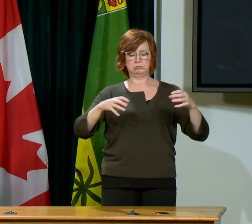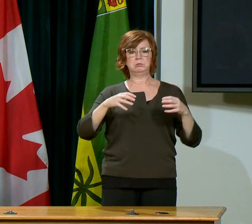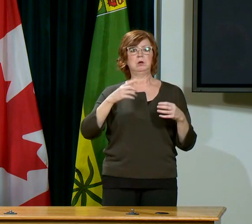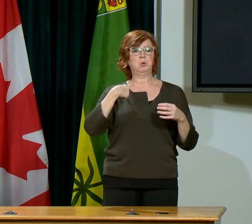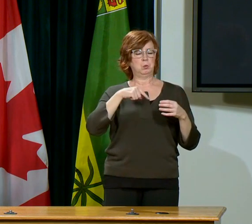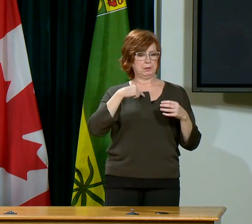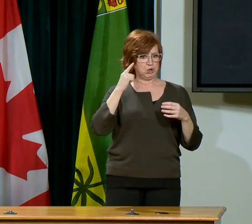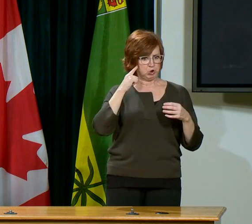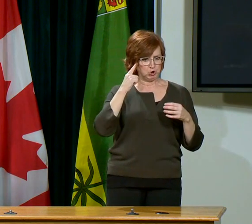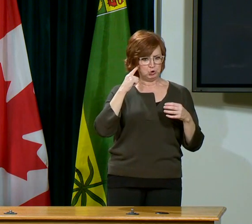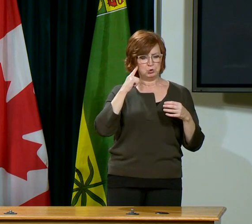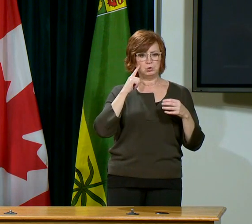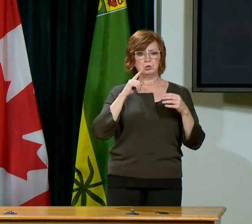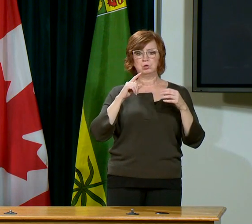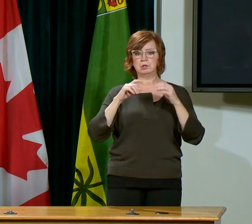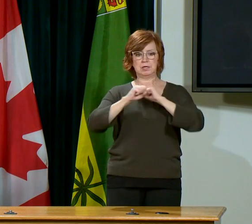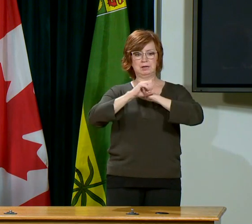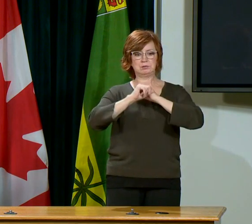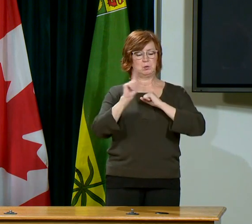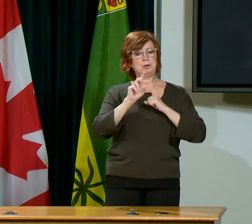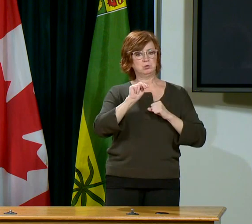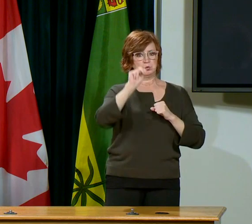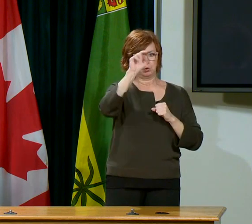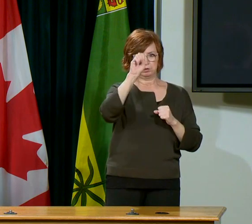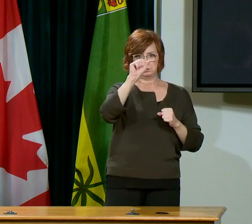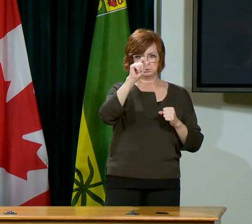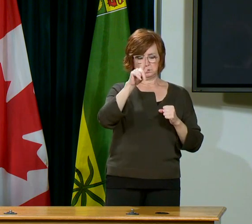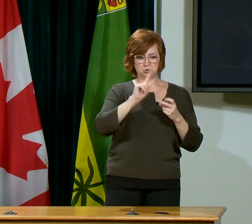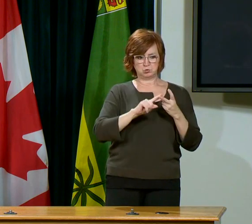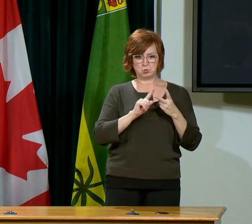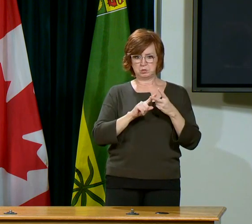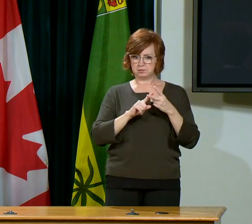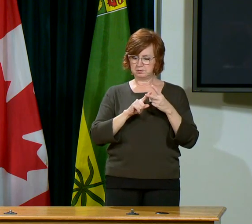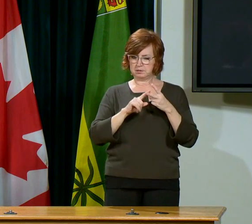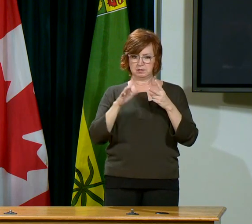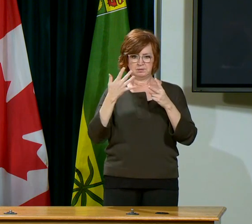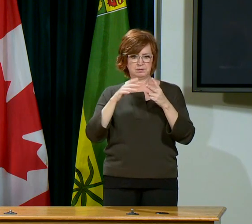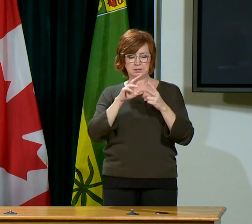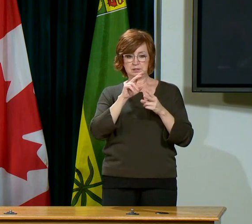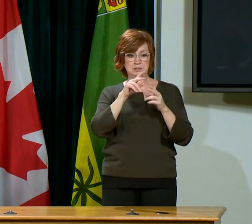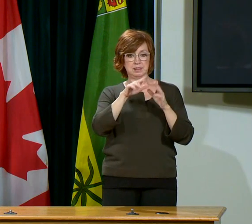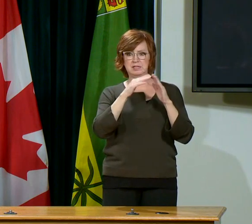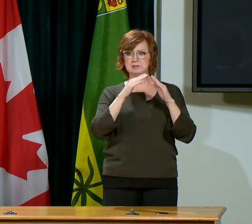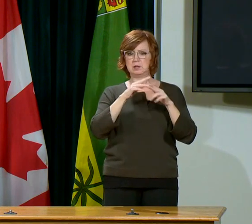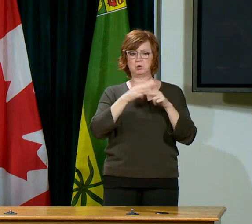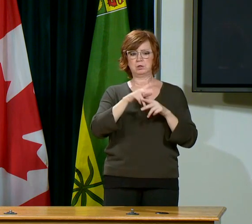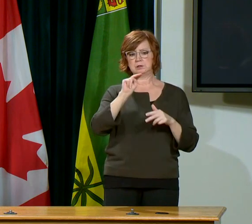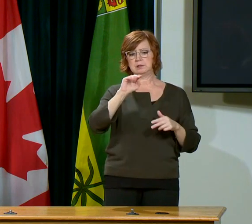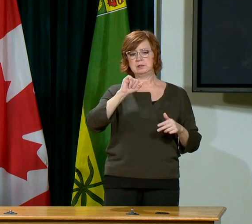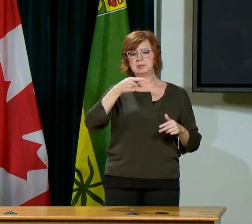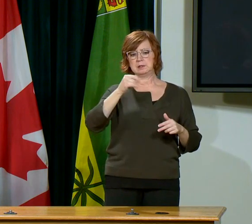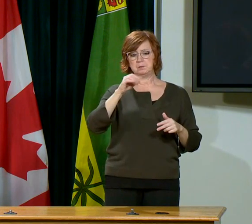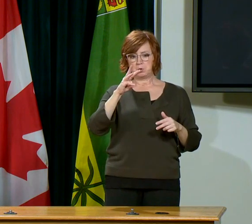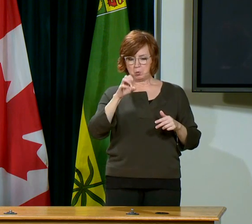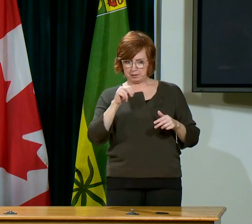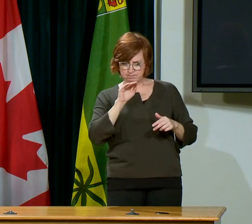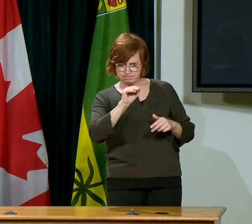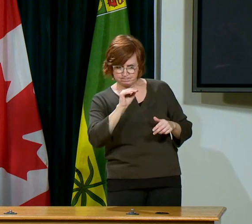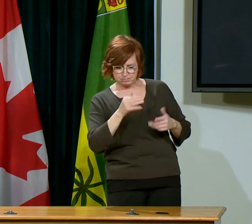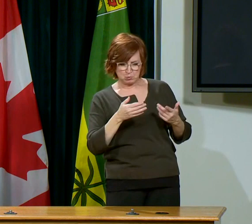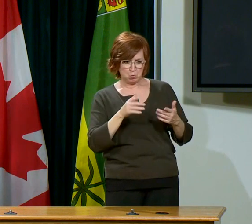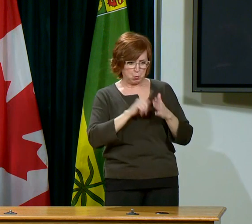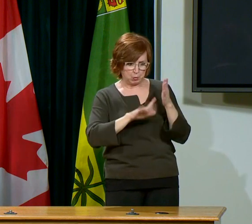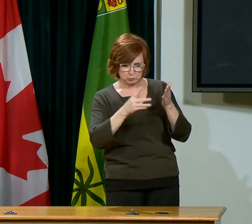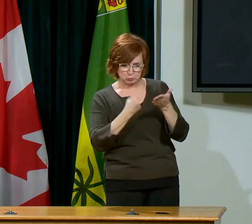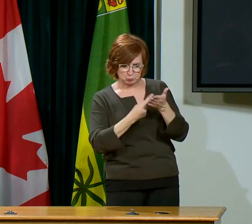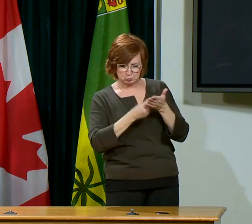advertising of this event. They followed up directly with the organizers, including the town of Nipawin, and had a discussion about what plans were in place for the